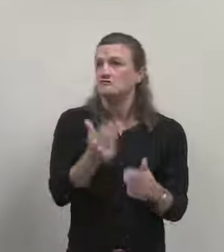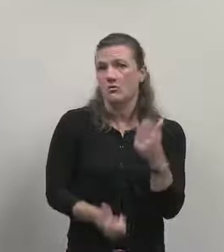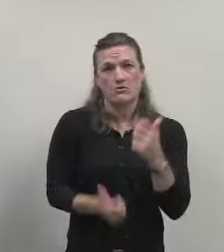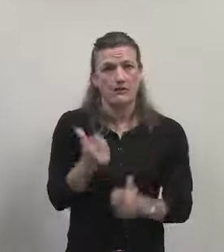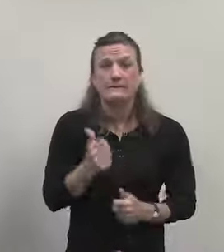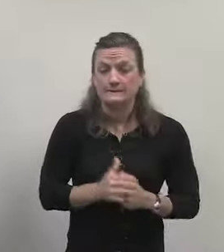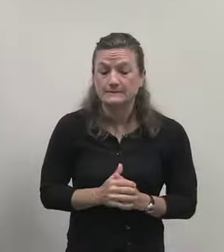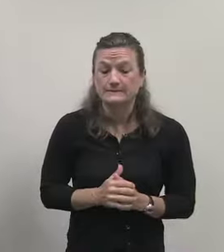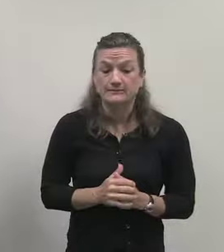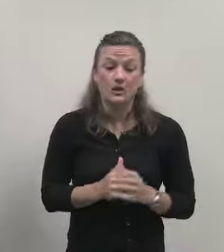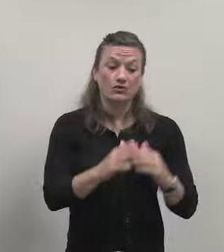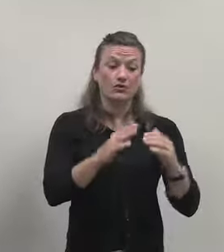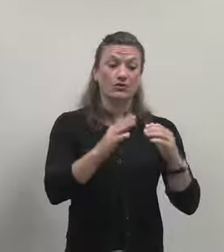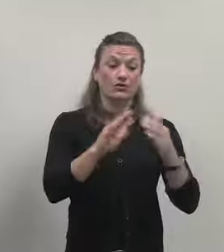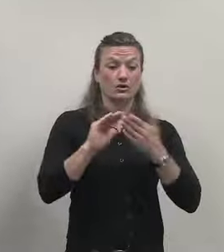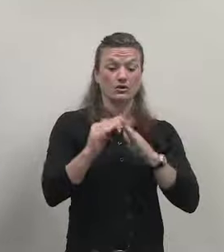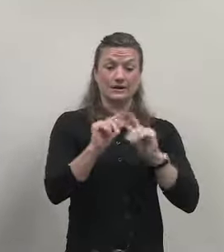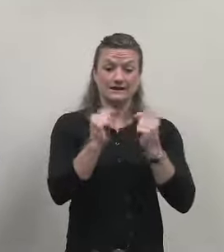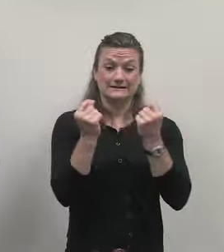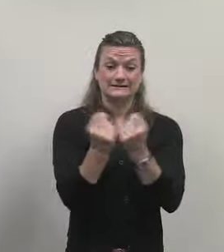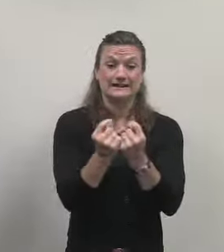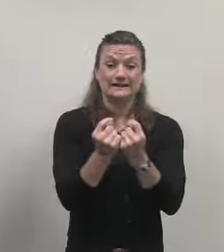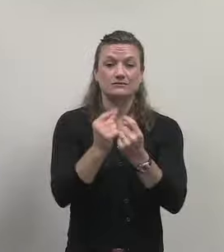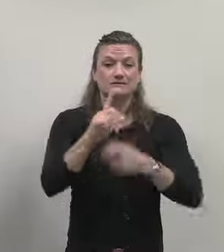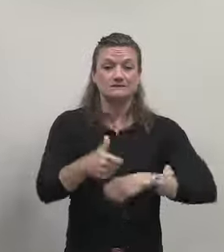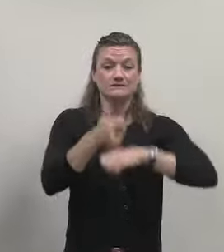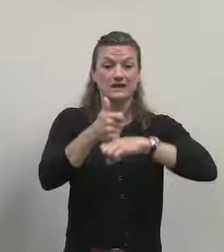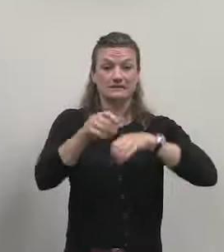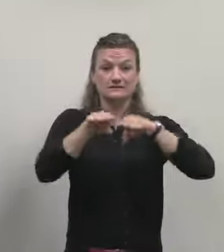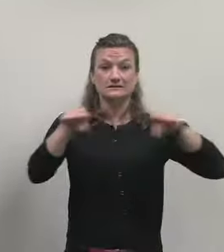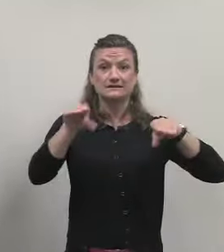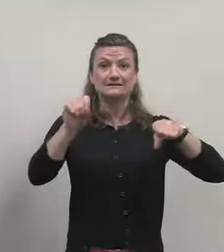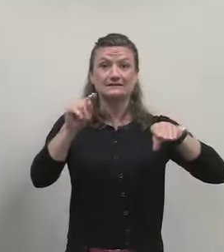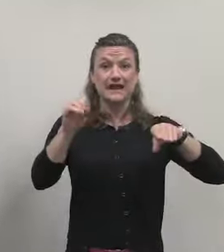team sets the stage for the school level team to happen.